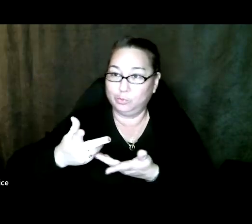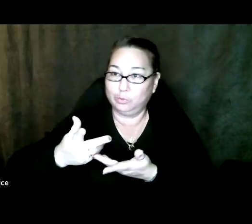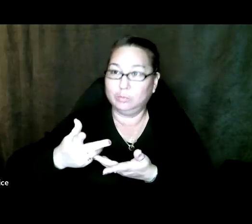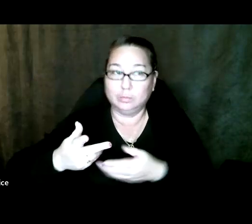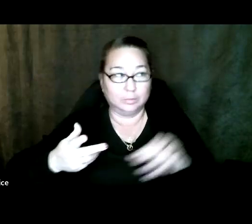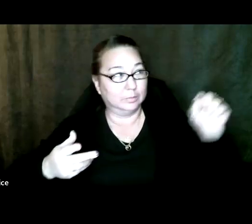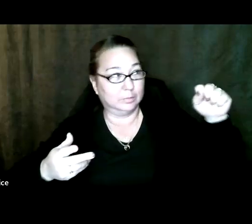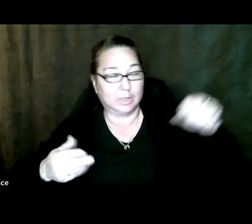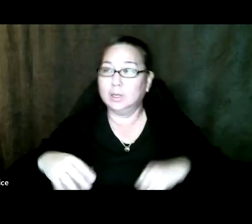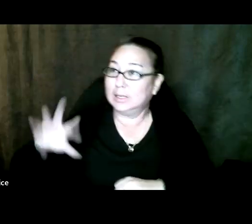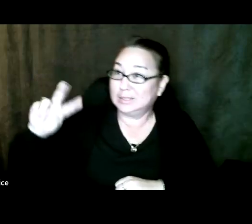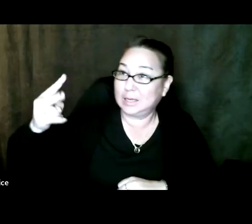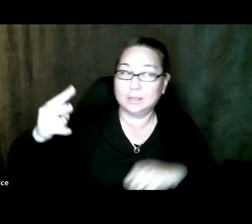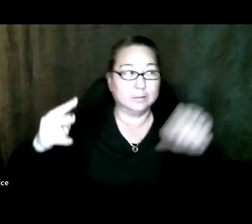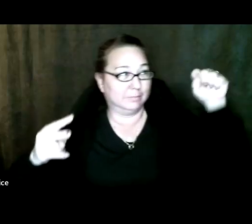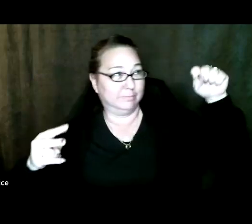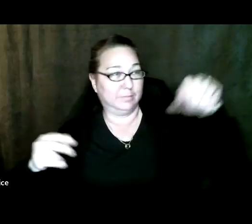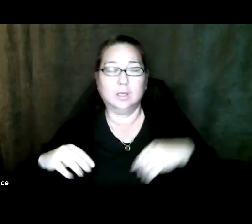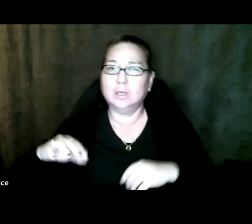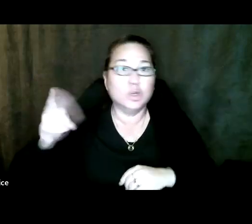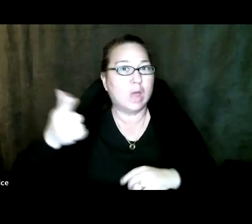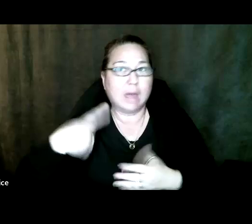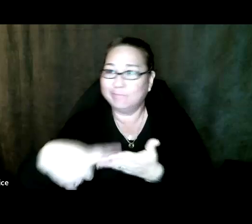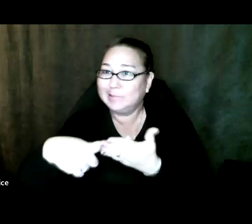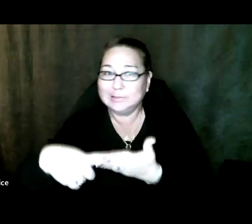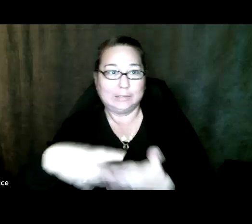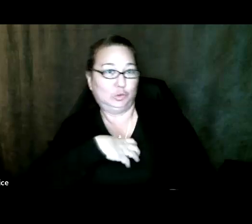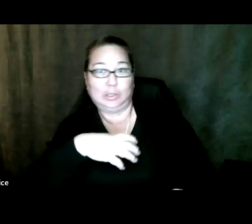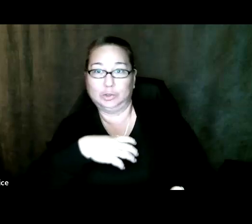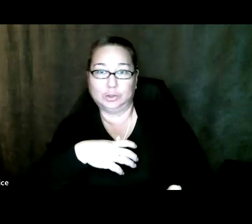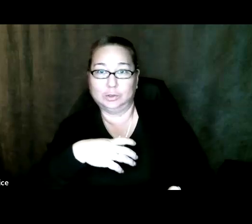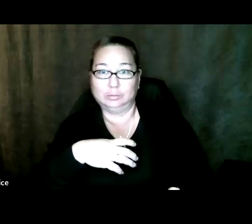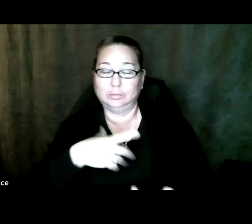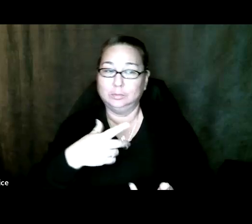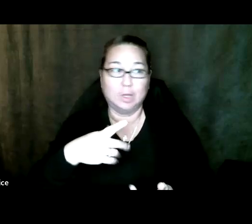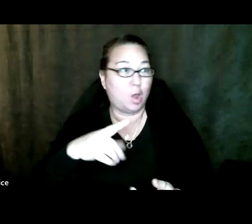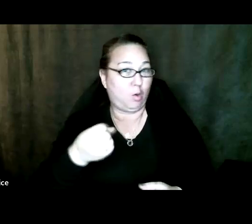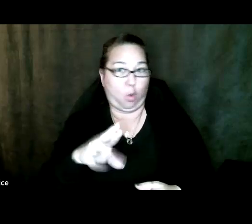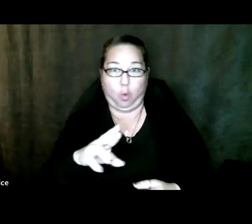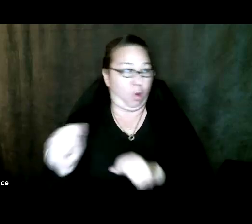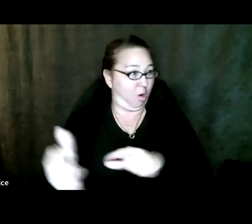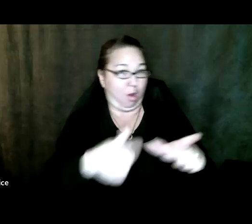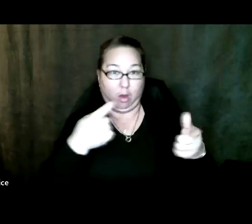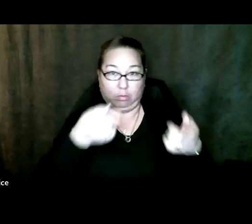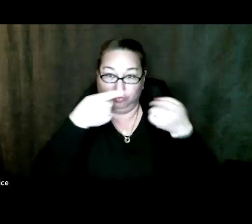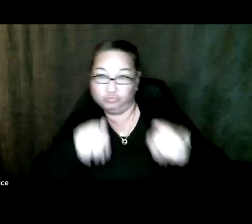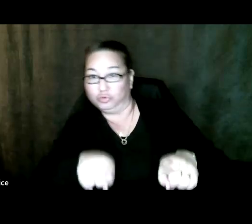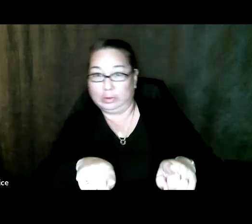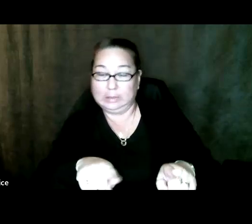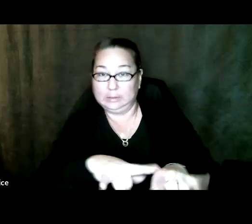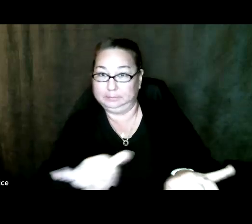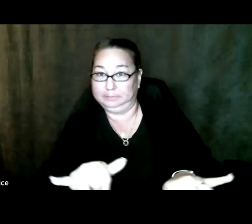Thank you. Is there a second? Second. Is there any discussion or objection to the motion? Is there any objection to approving the motion by unanimous